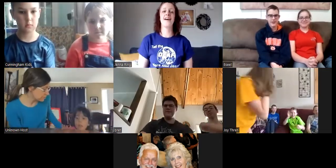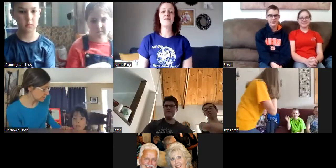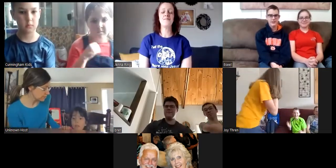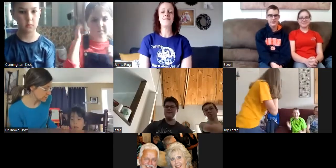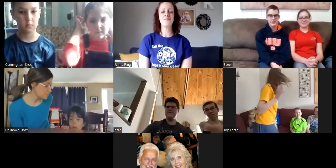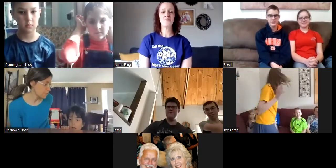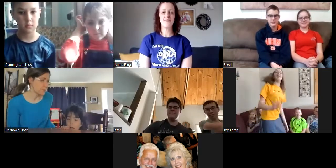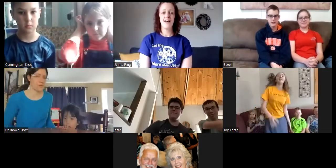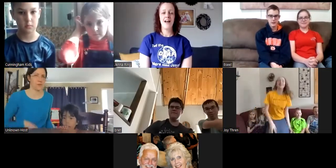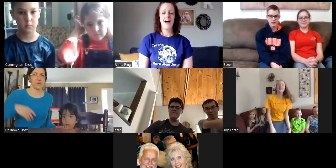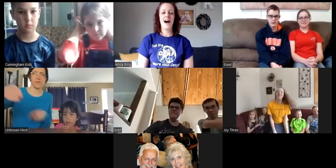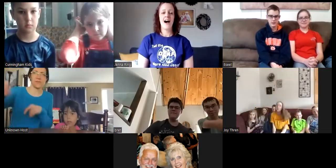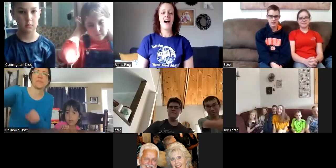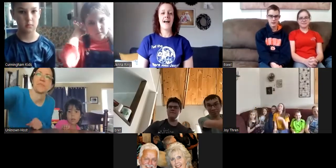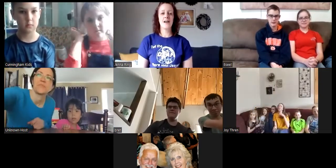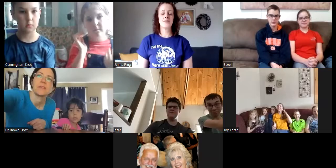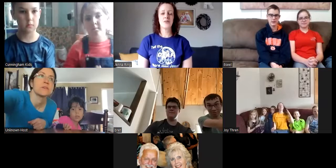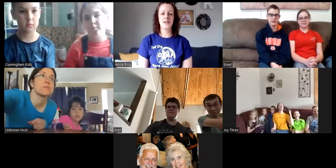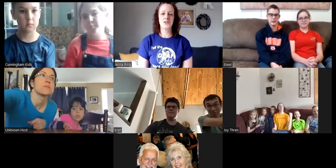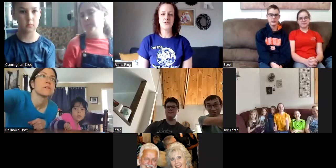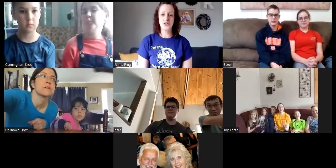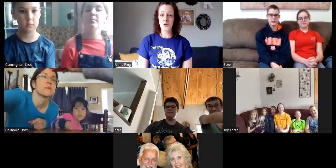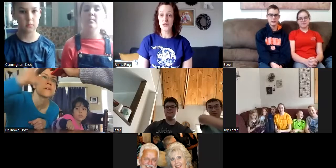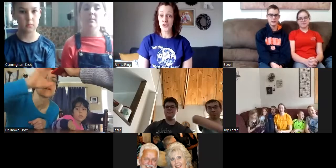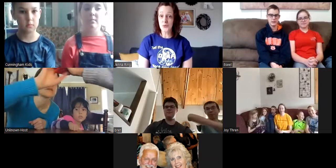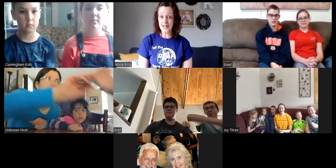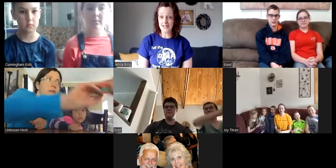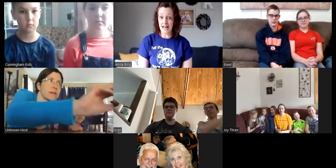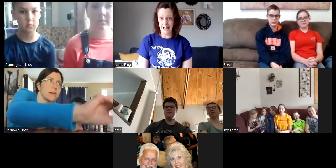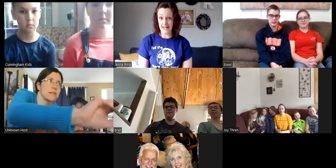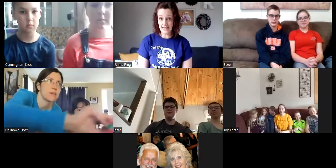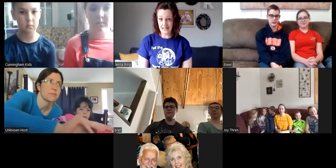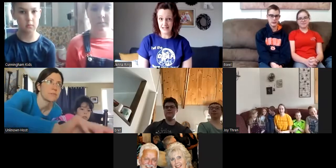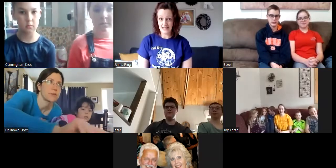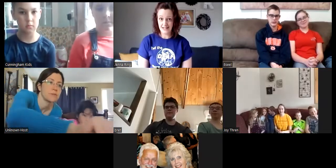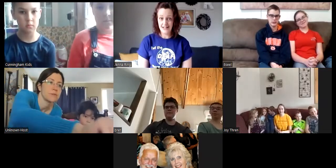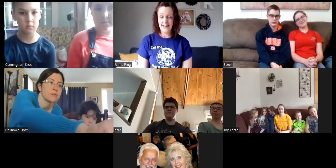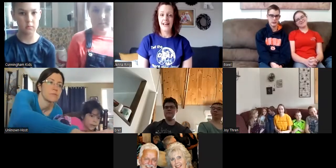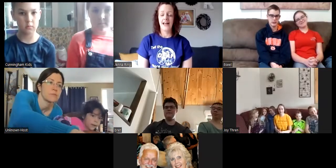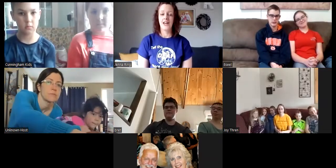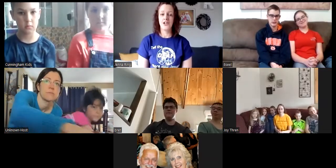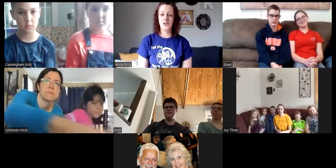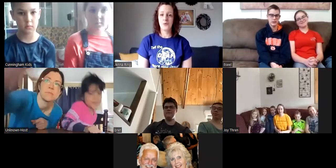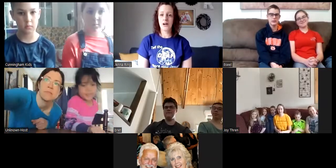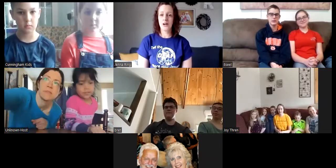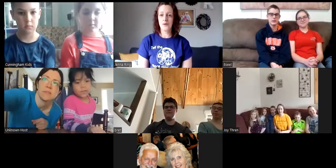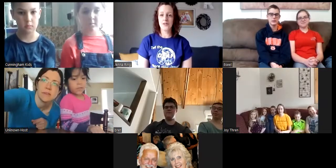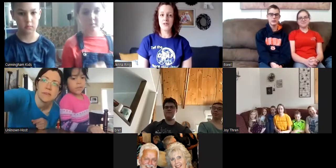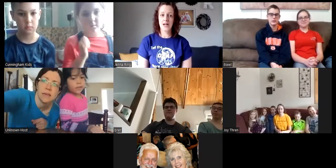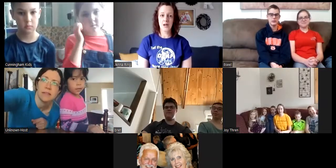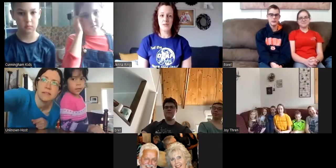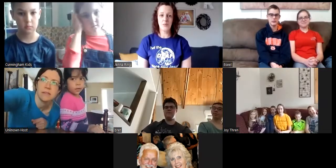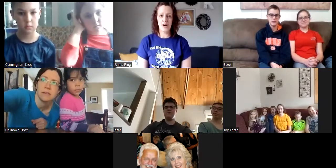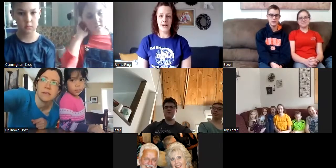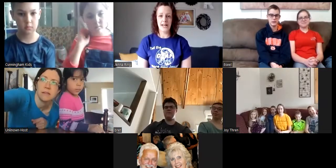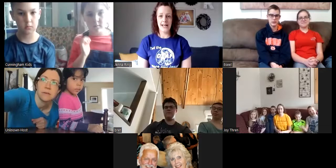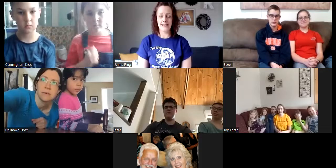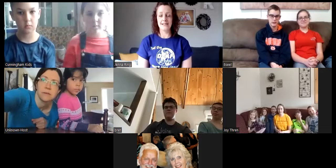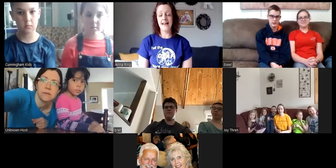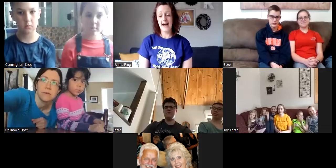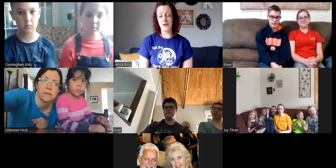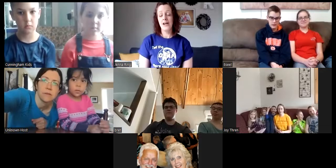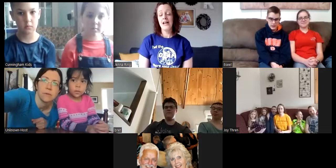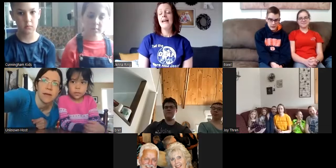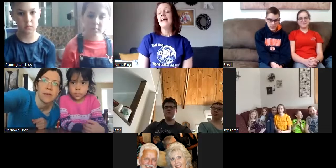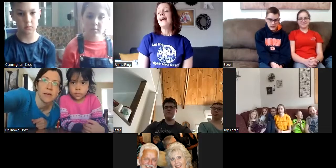All right. I am going to show you a sign, and you are going to tell me what it